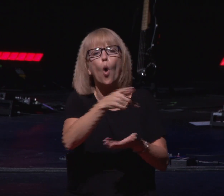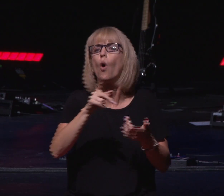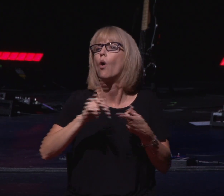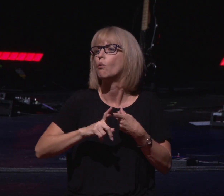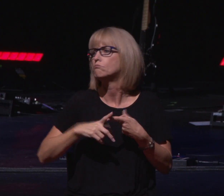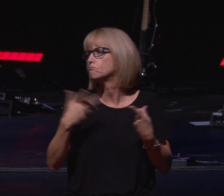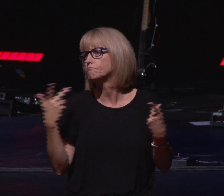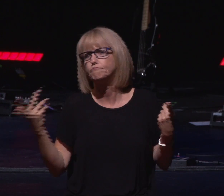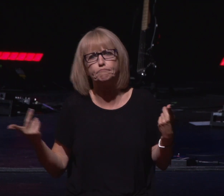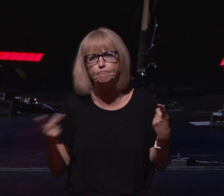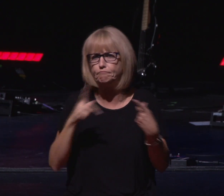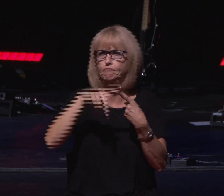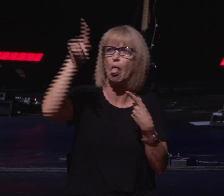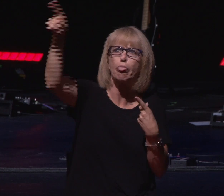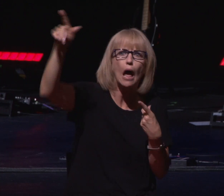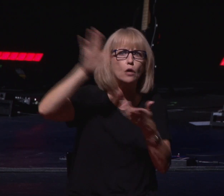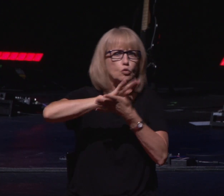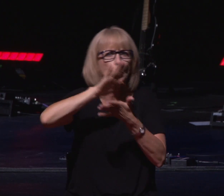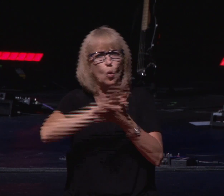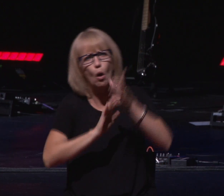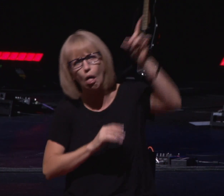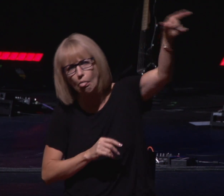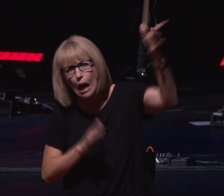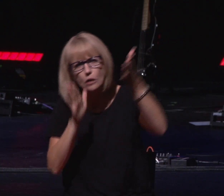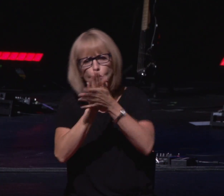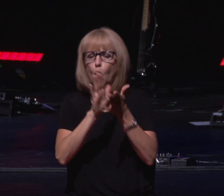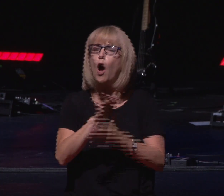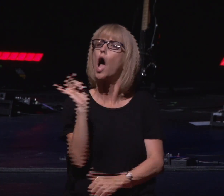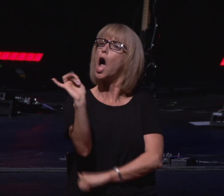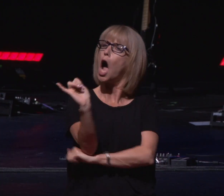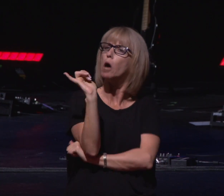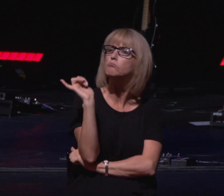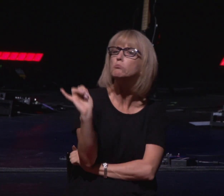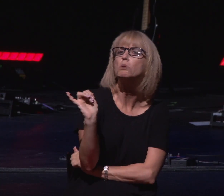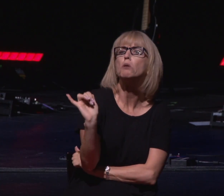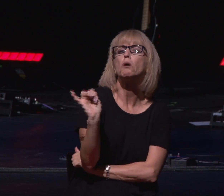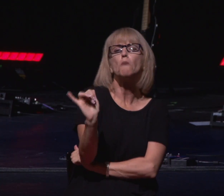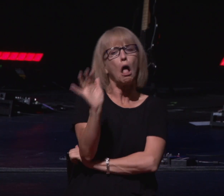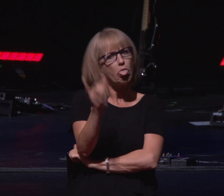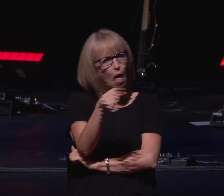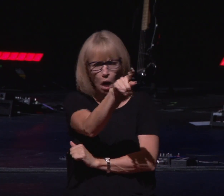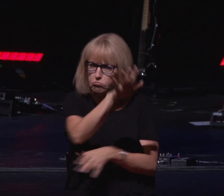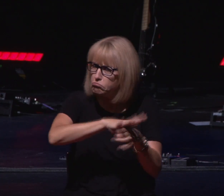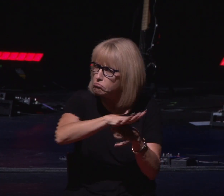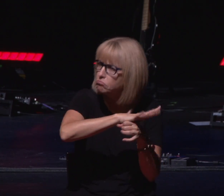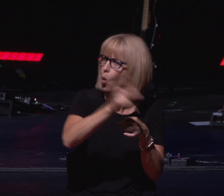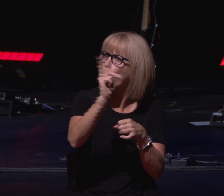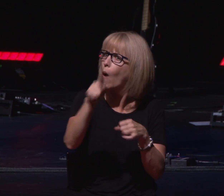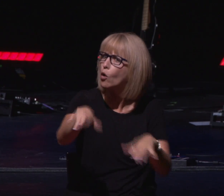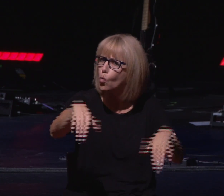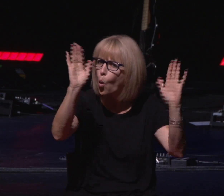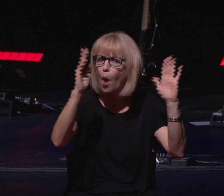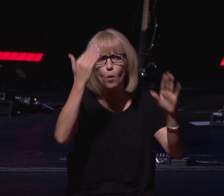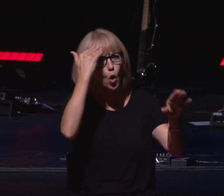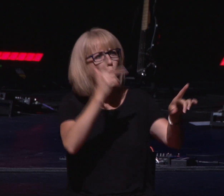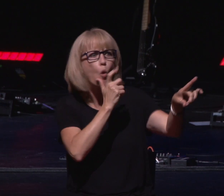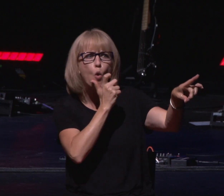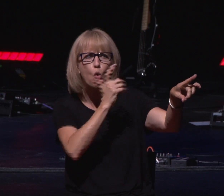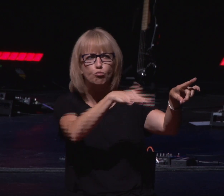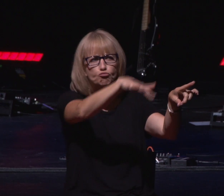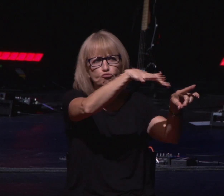say this place or they say this place, you go, oh, you're from that area. We size people up. We